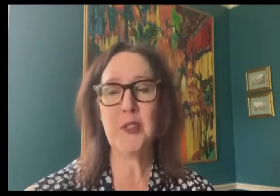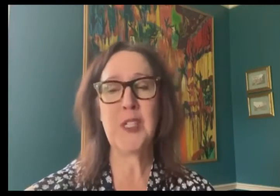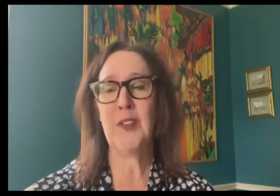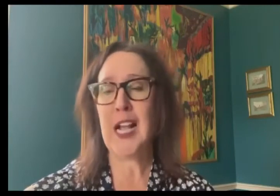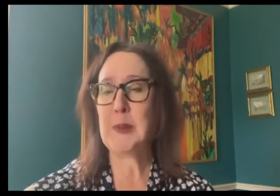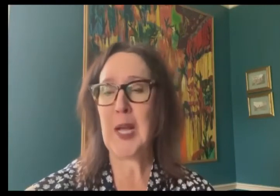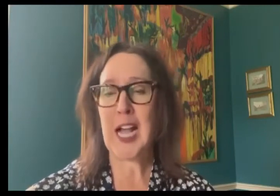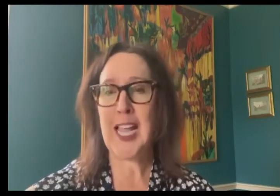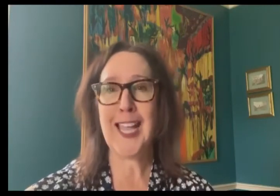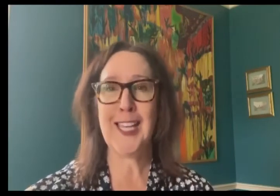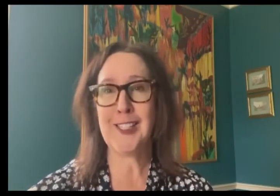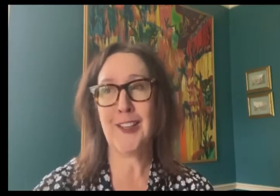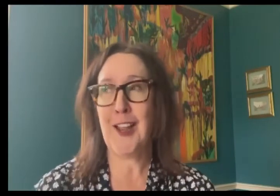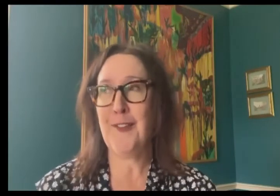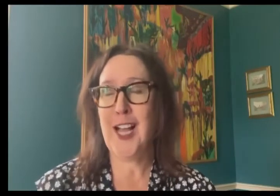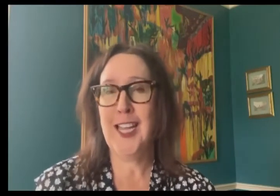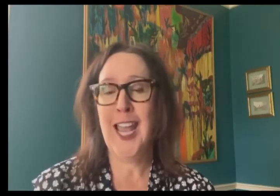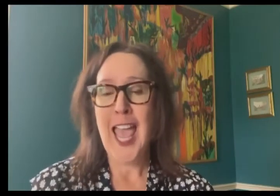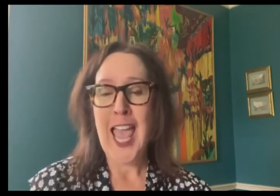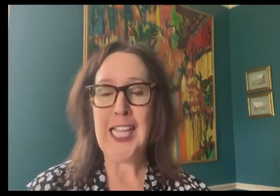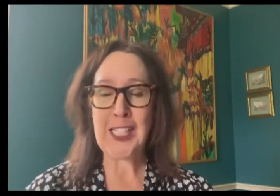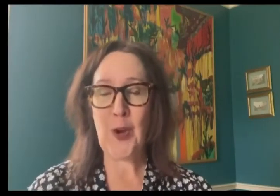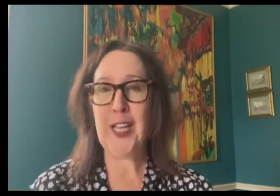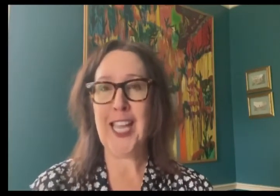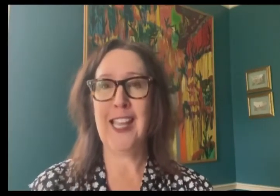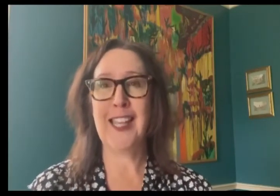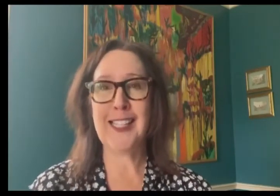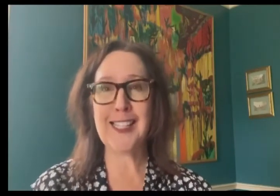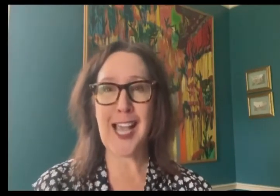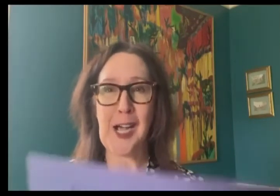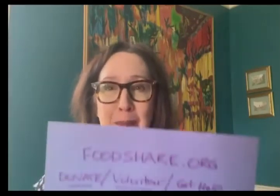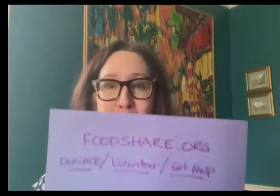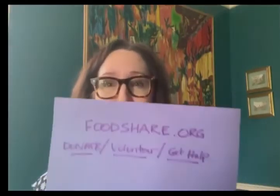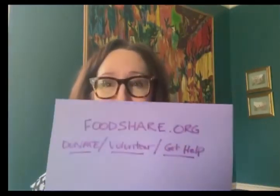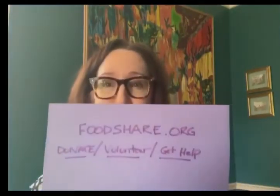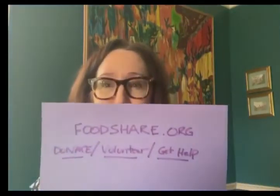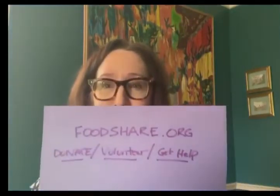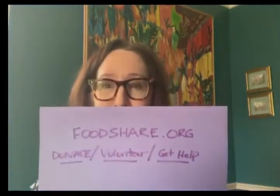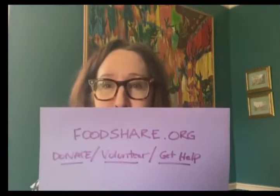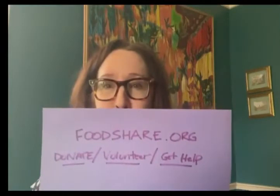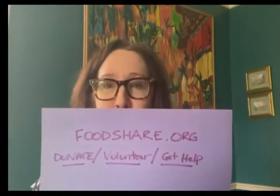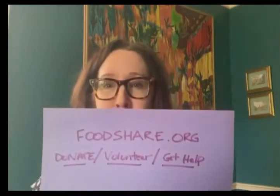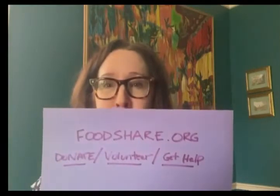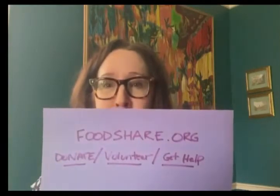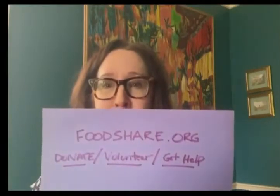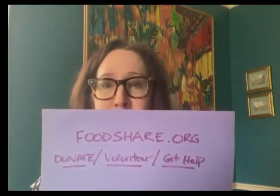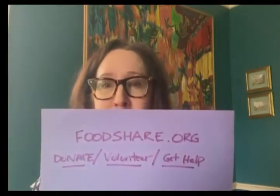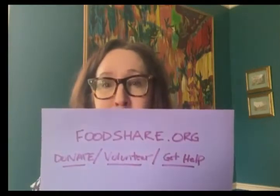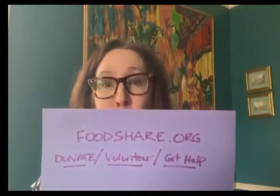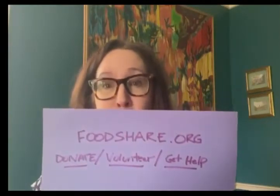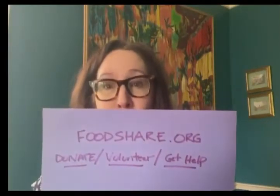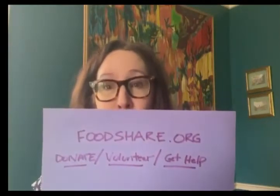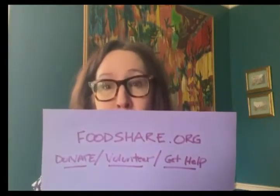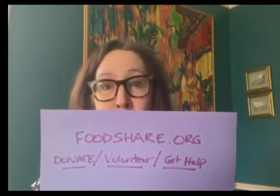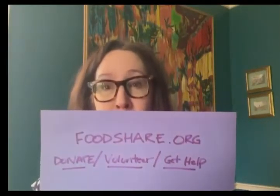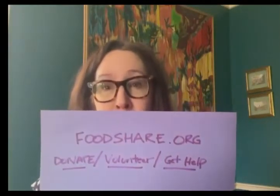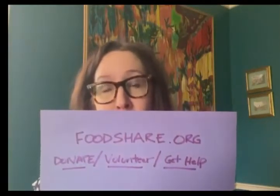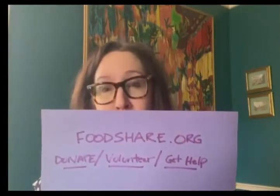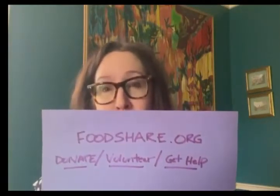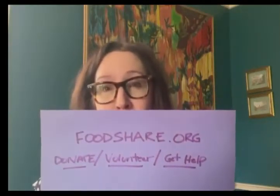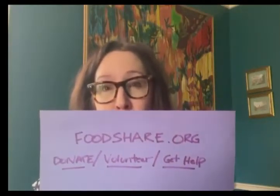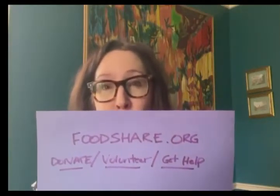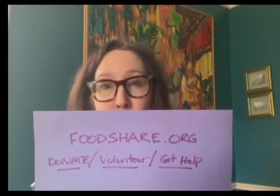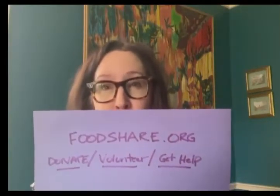the time just flies by, and it's a lot of fun. And so, again, that's foodshare.org, and that's if you want to